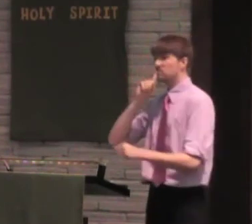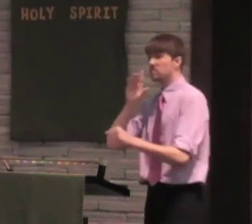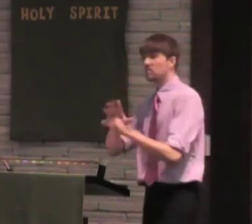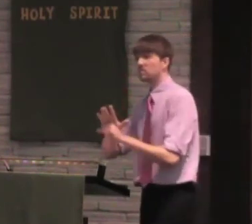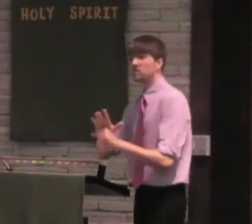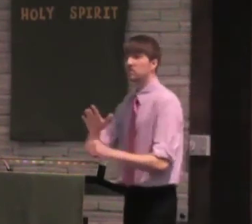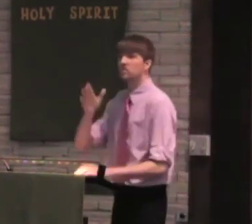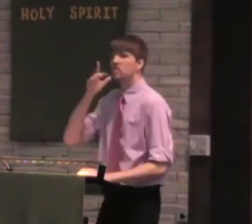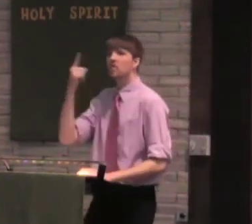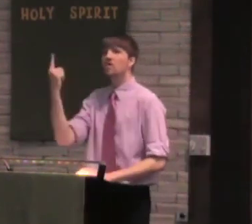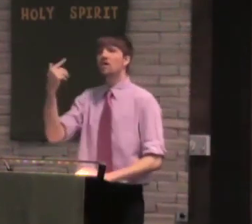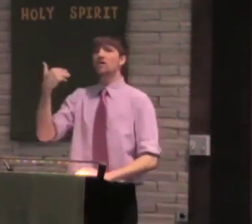help us.